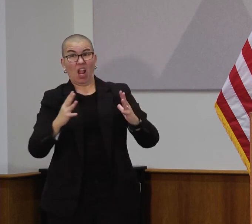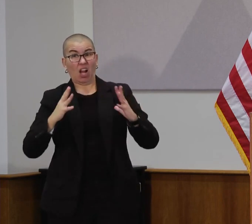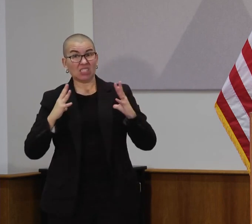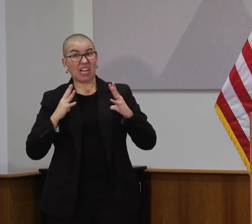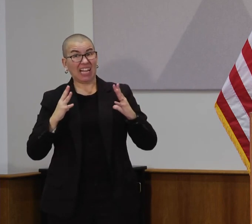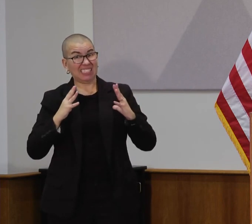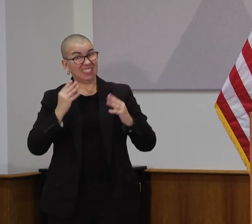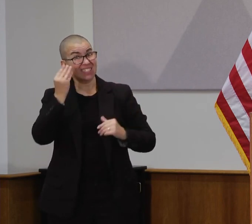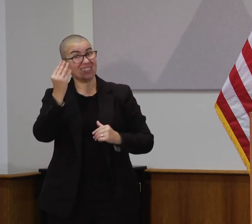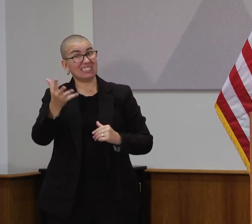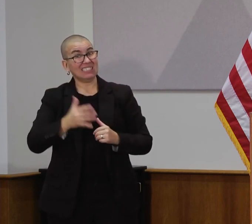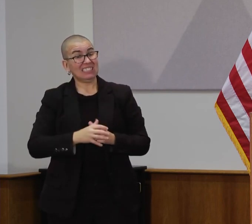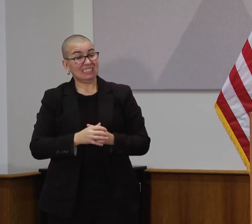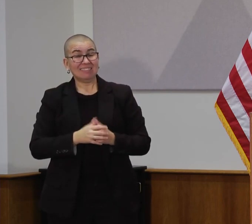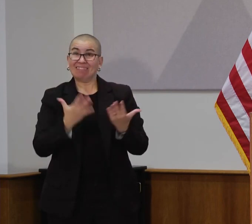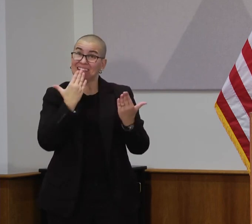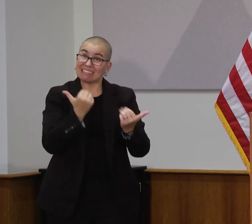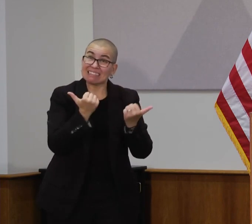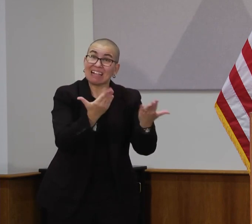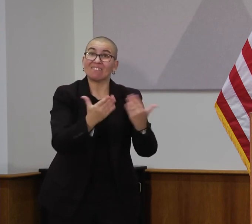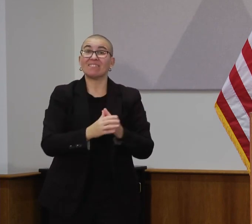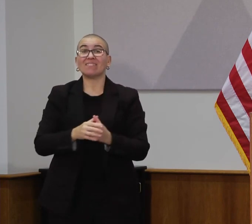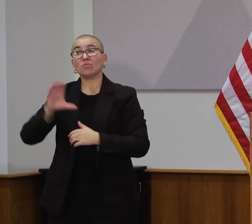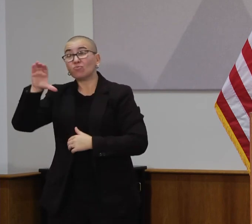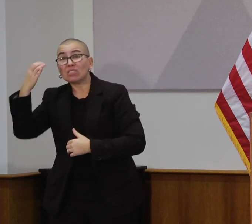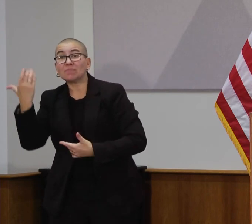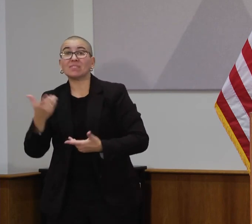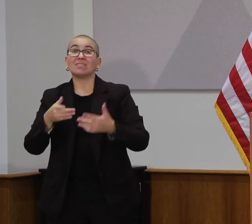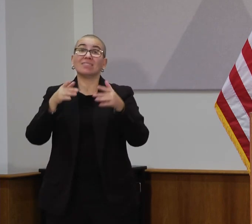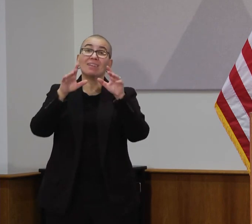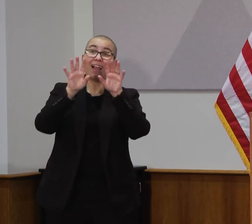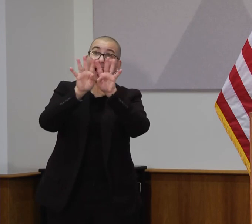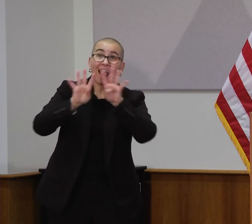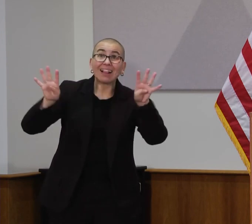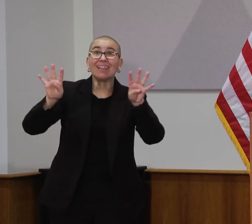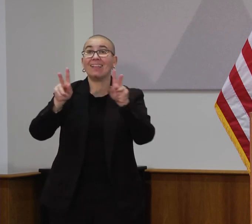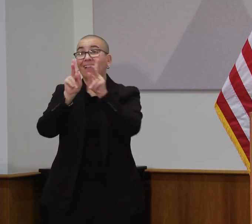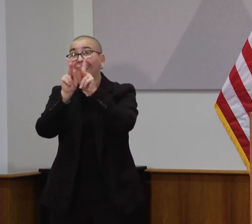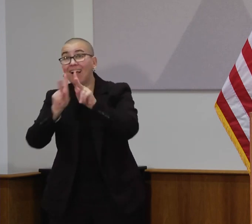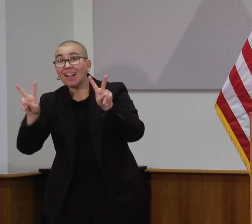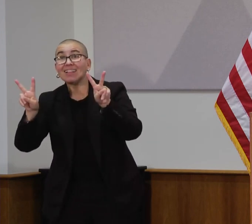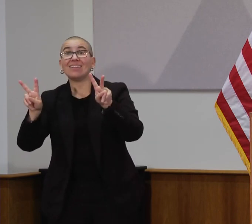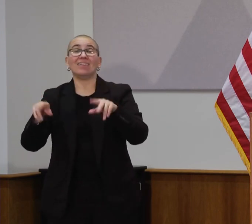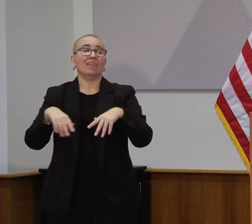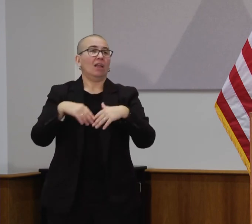is such a critical time. We all know that, perhaps never more than this year, when we've all been under a